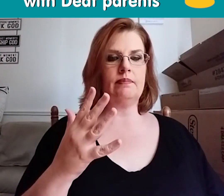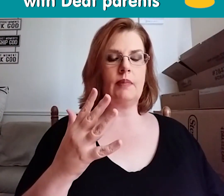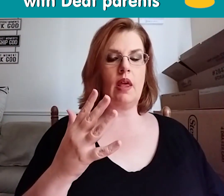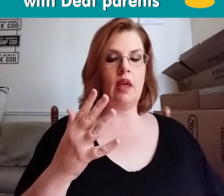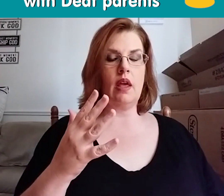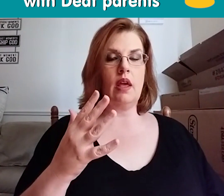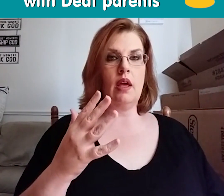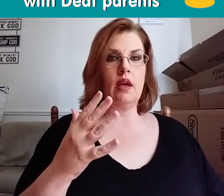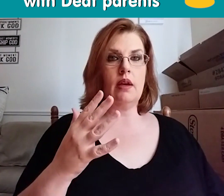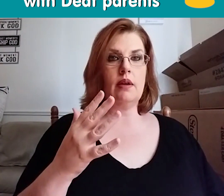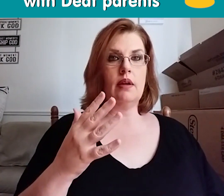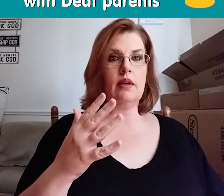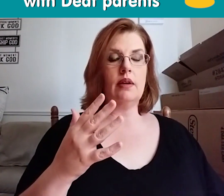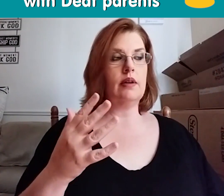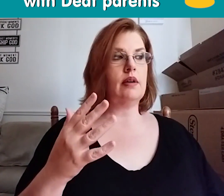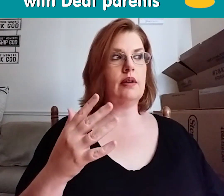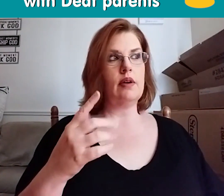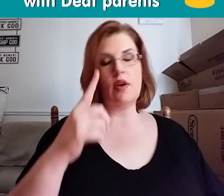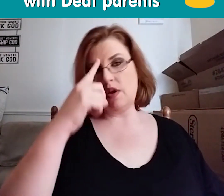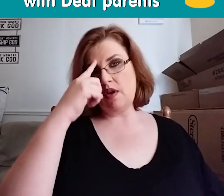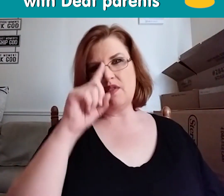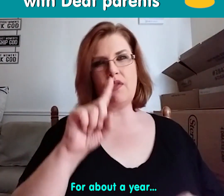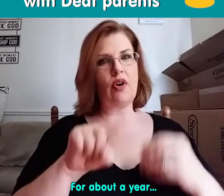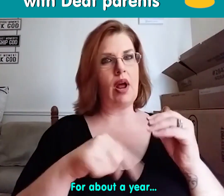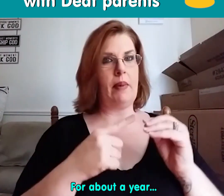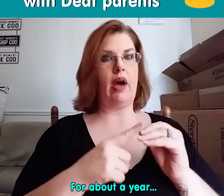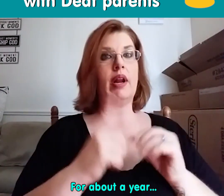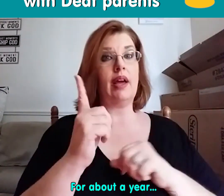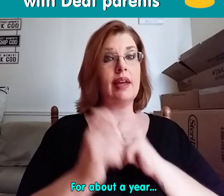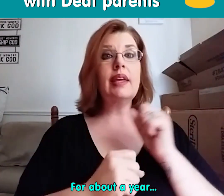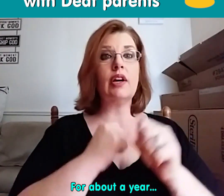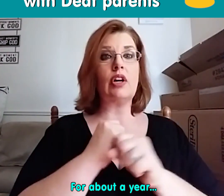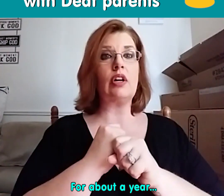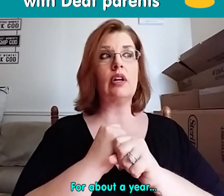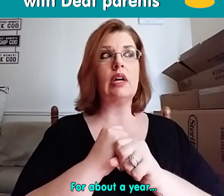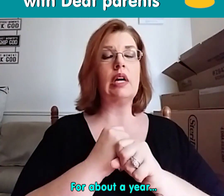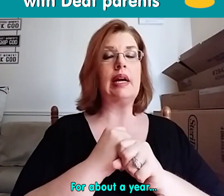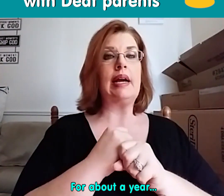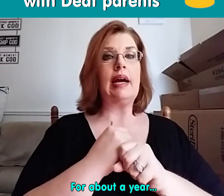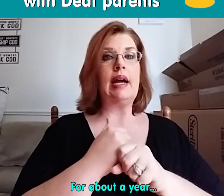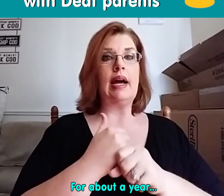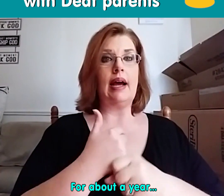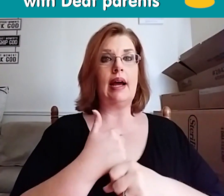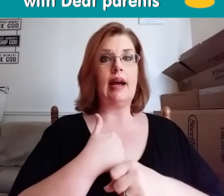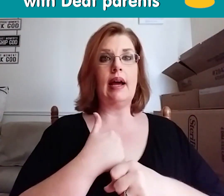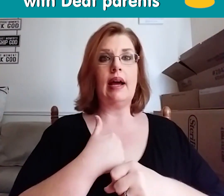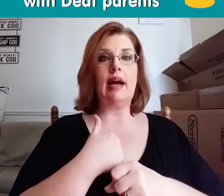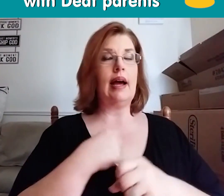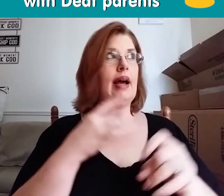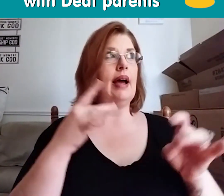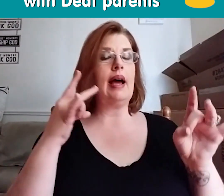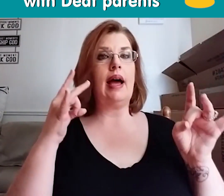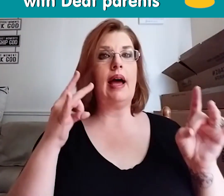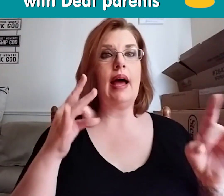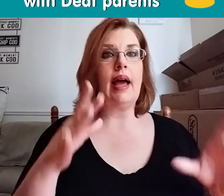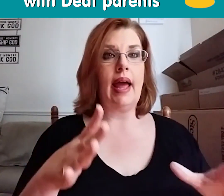all day long Saturday and all day long Sunday, I remember thinking